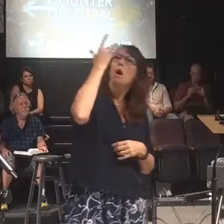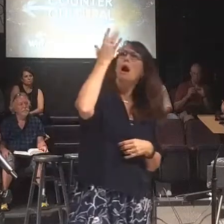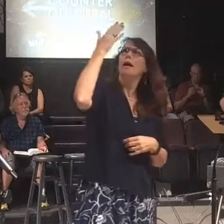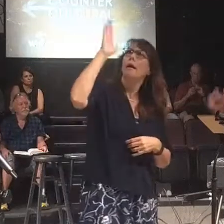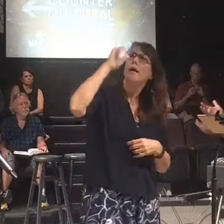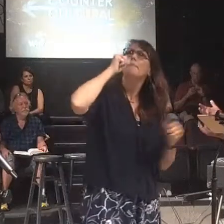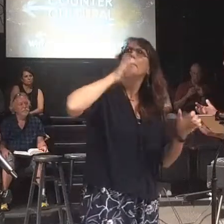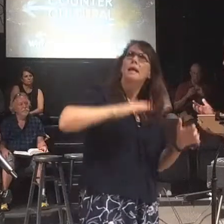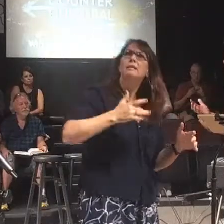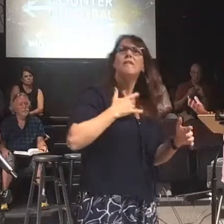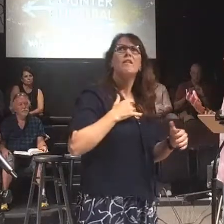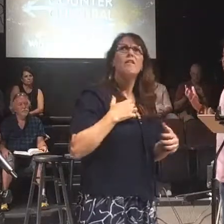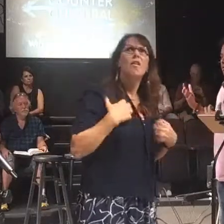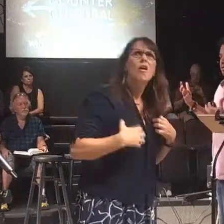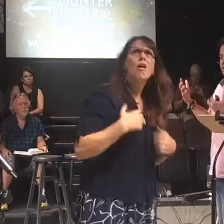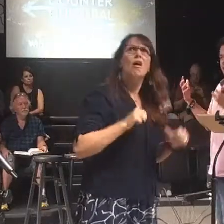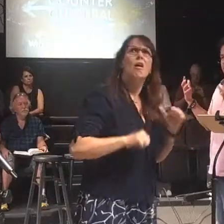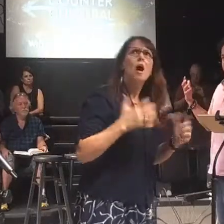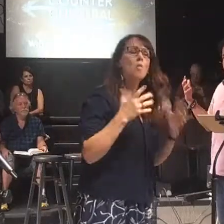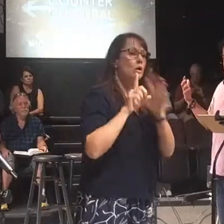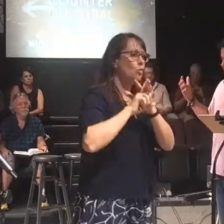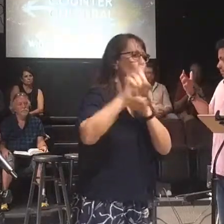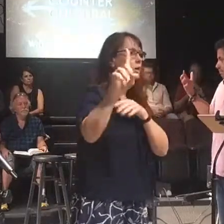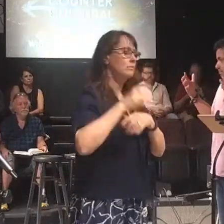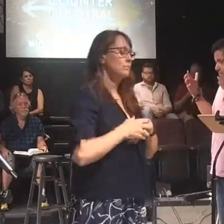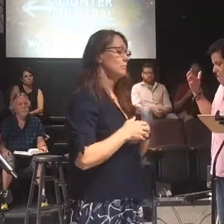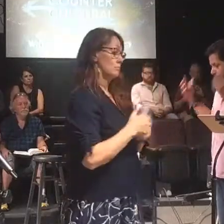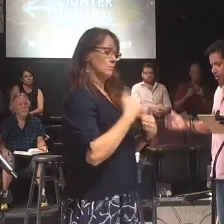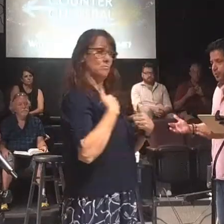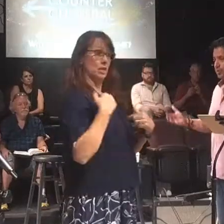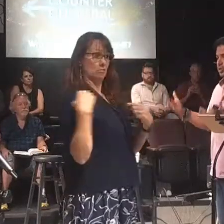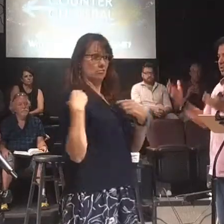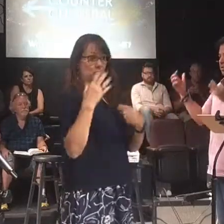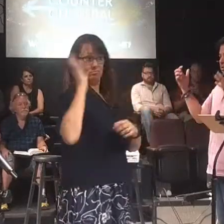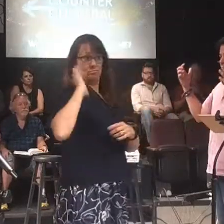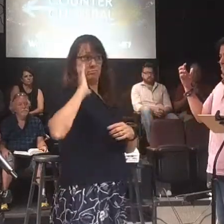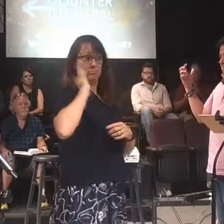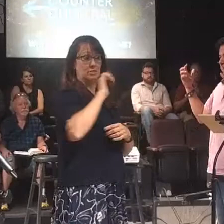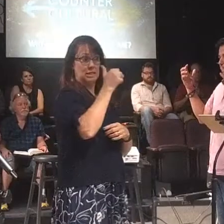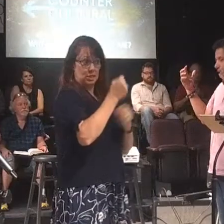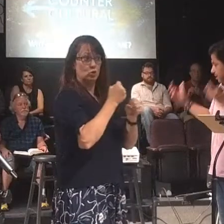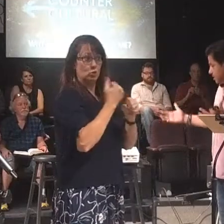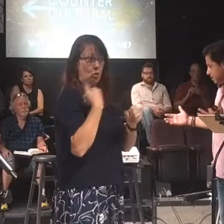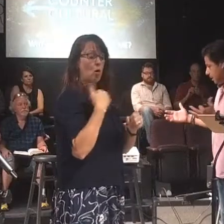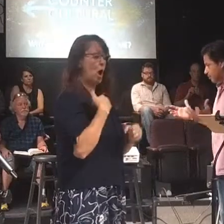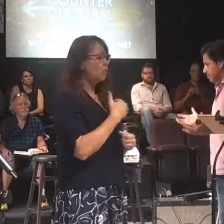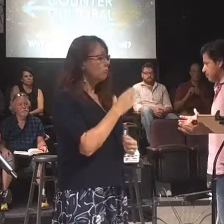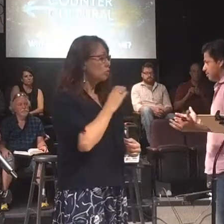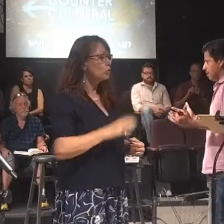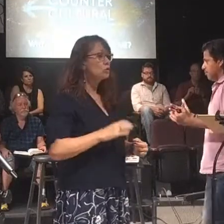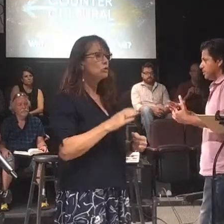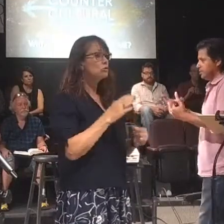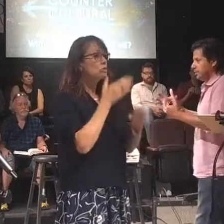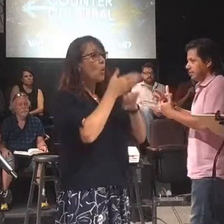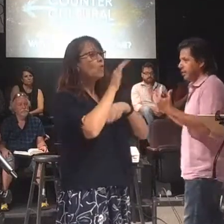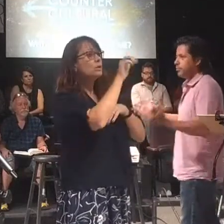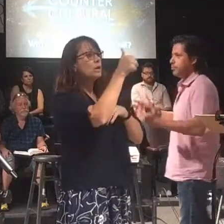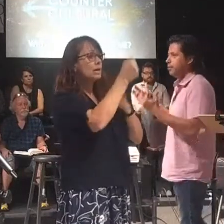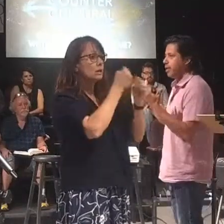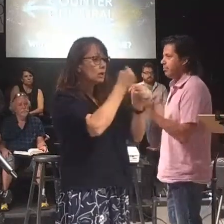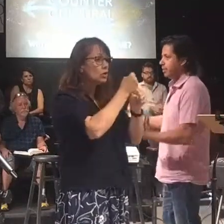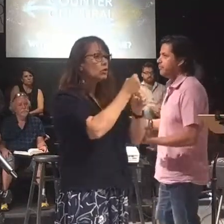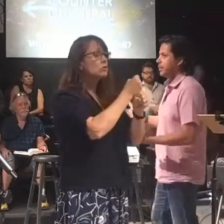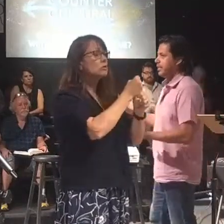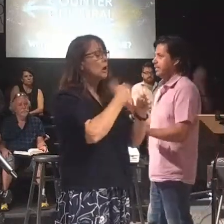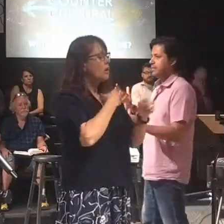Christian for over a decade by then. My marriage was good. My kids, I was in love